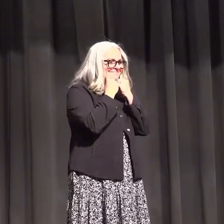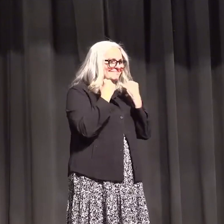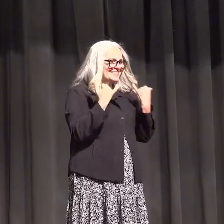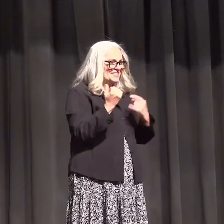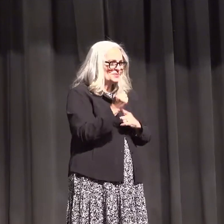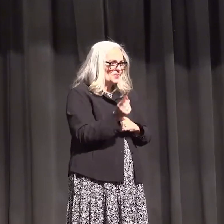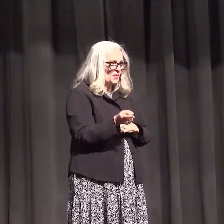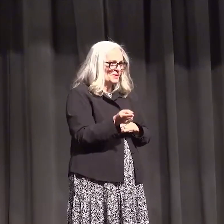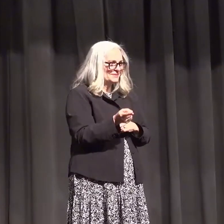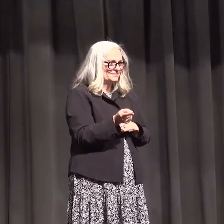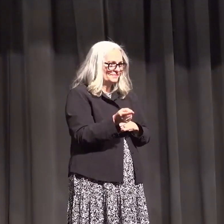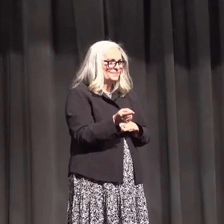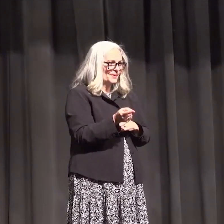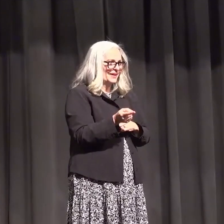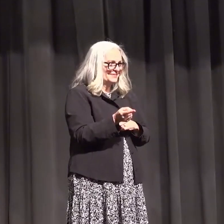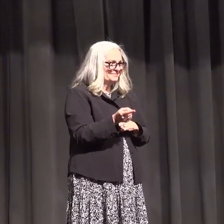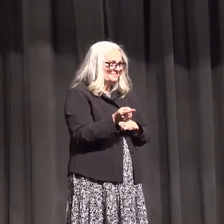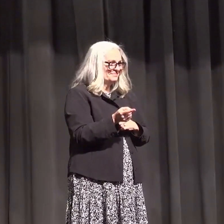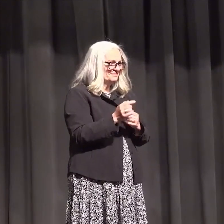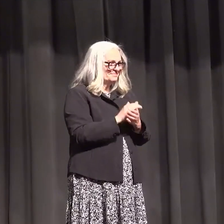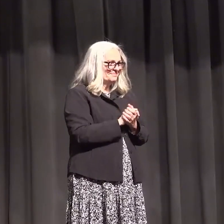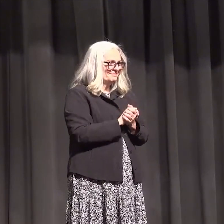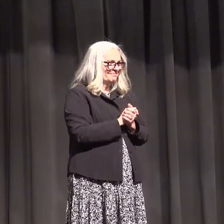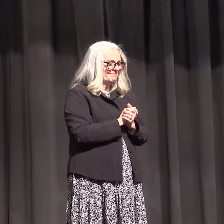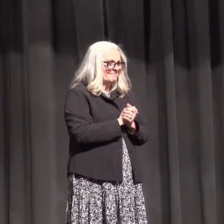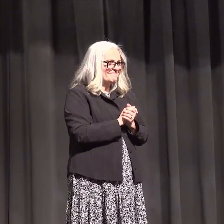have cherished memories as well from this moment.